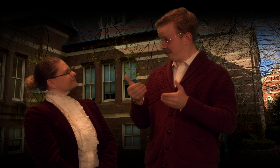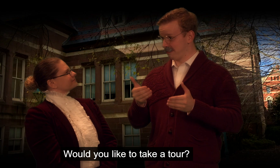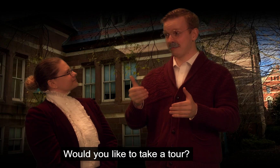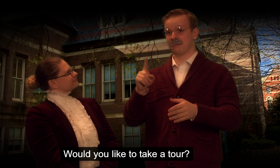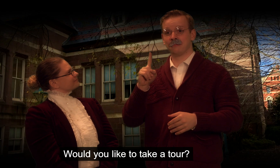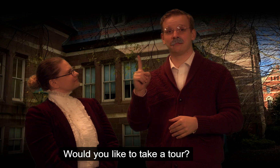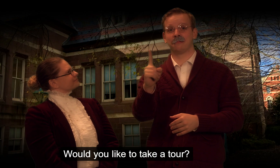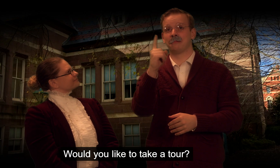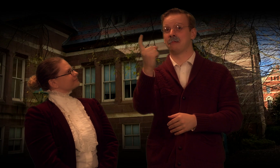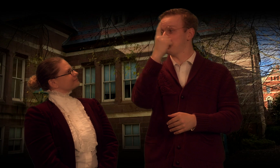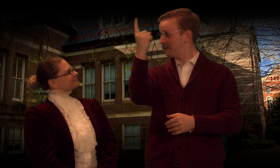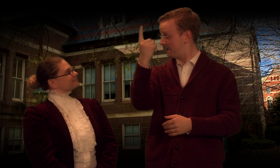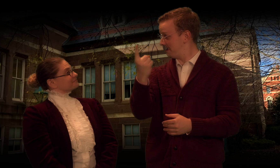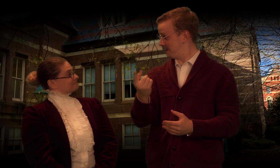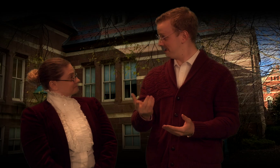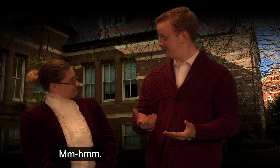Would you like to take a tour?